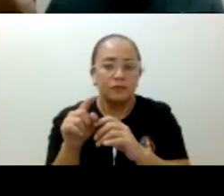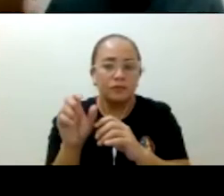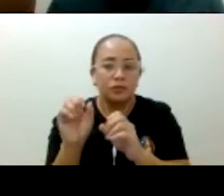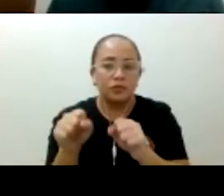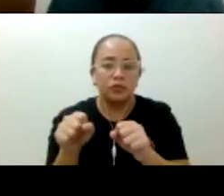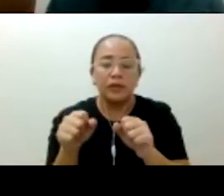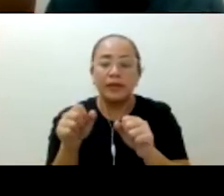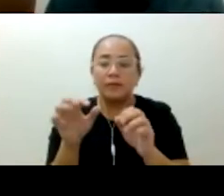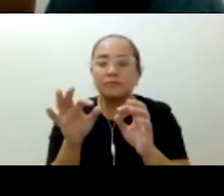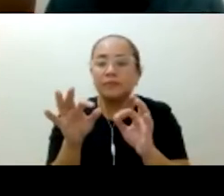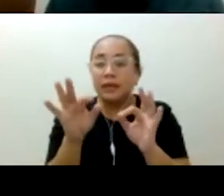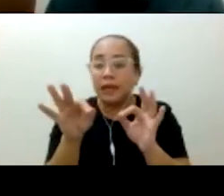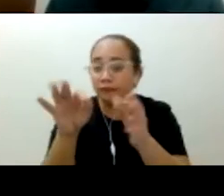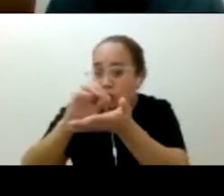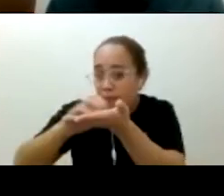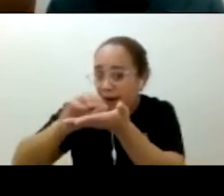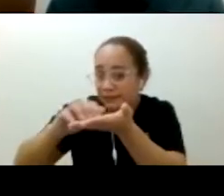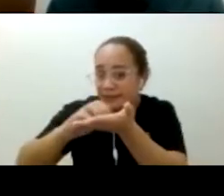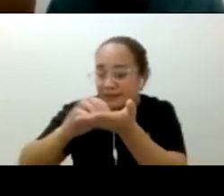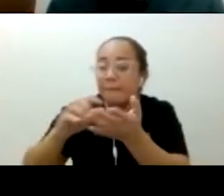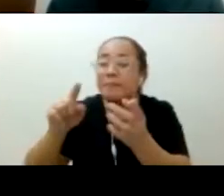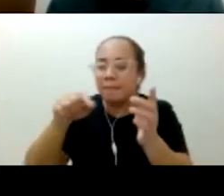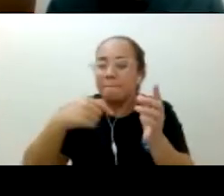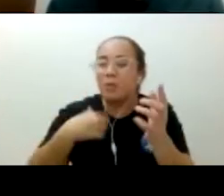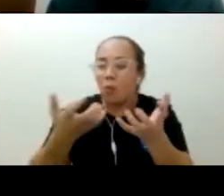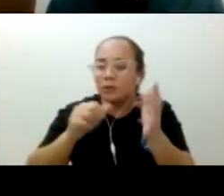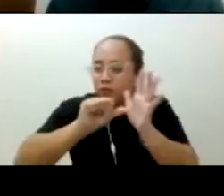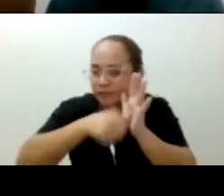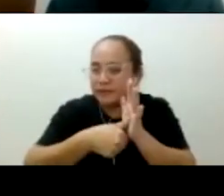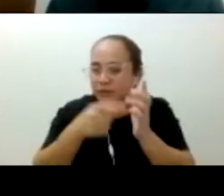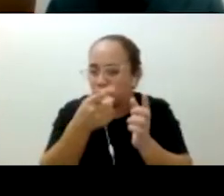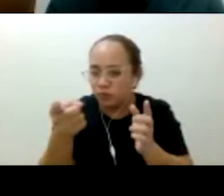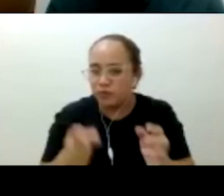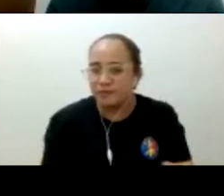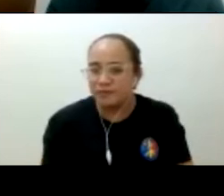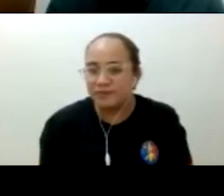when you practice, I just wanted to point that out to you.